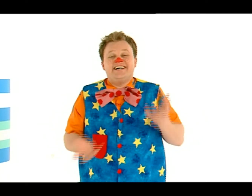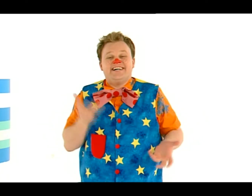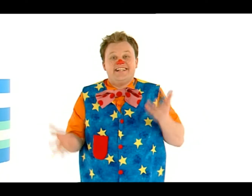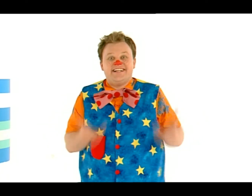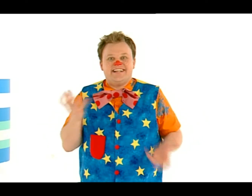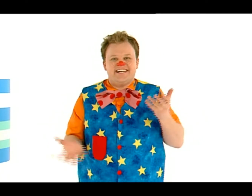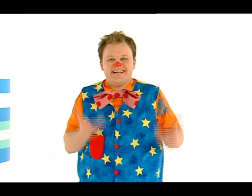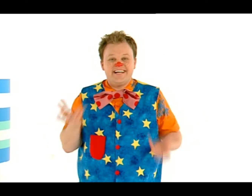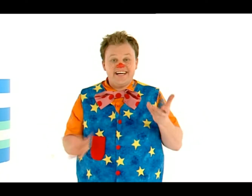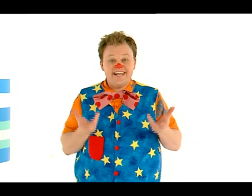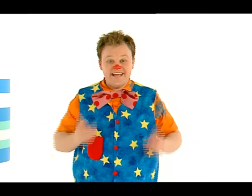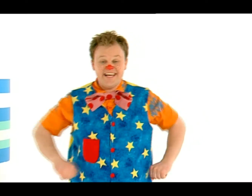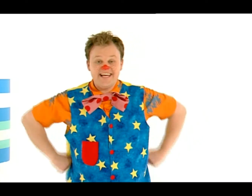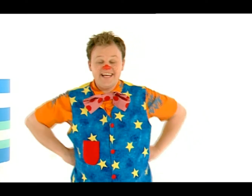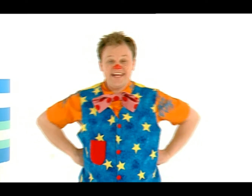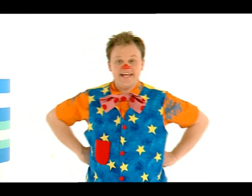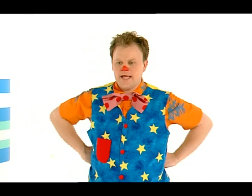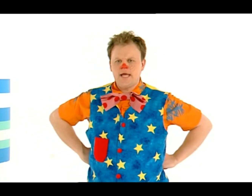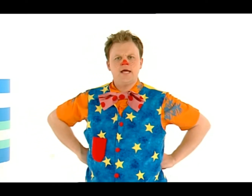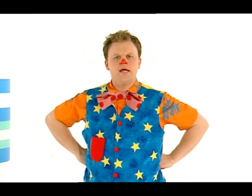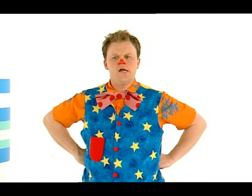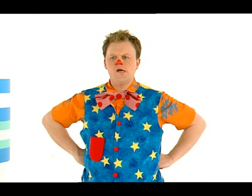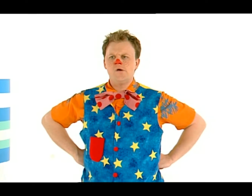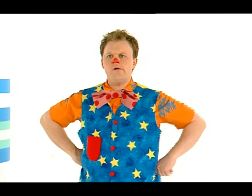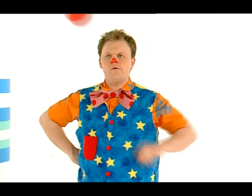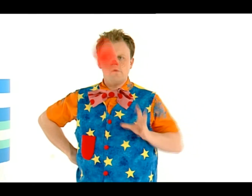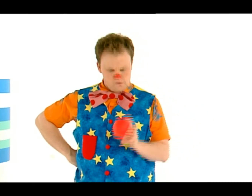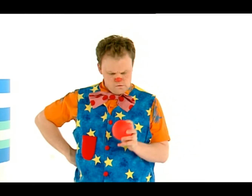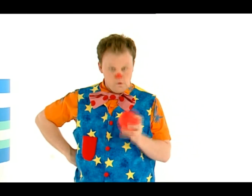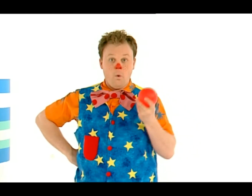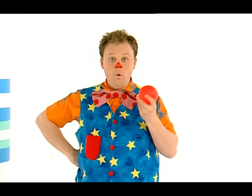juggle. Well, here are some balls to juggle with. Ooh.